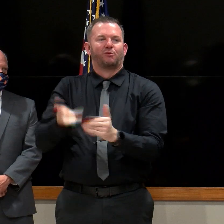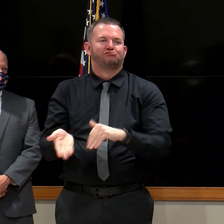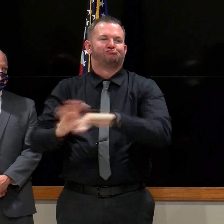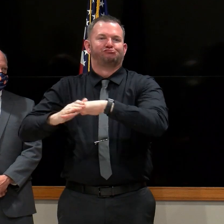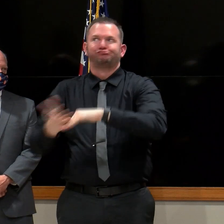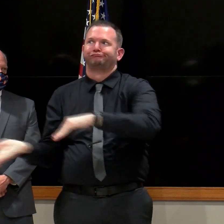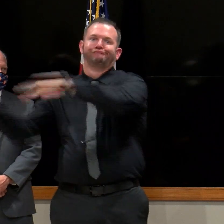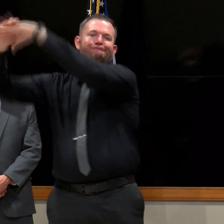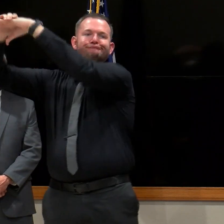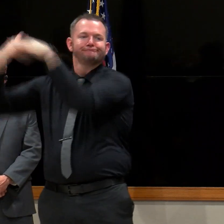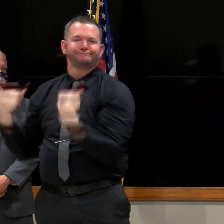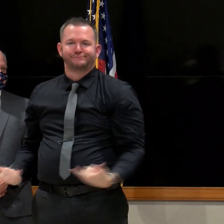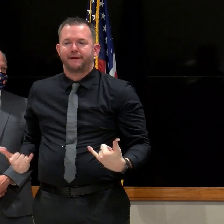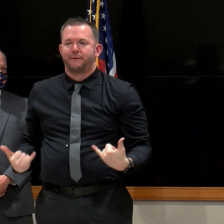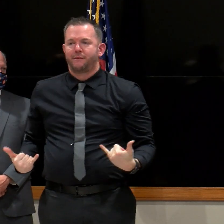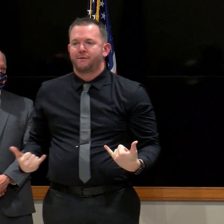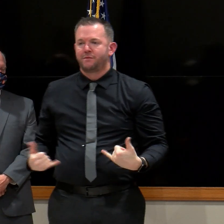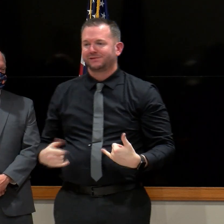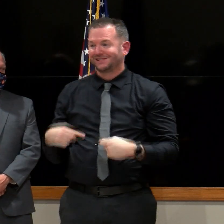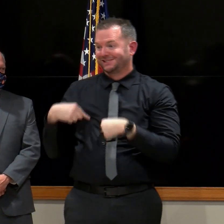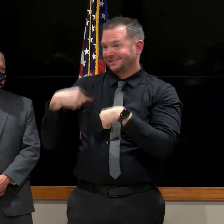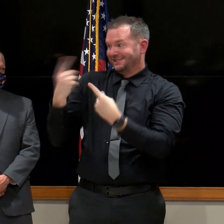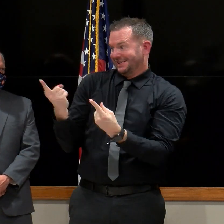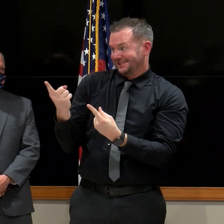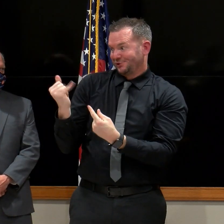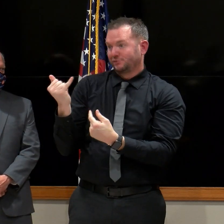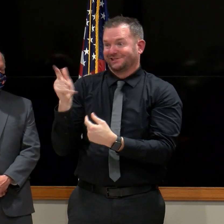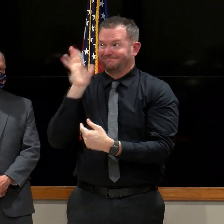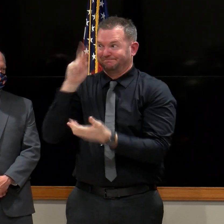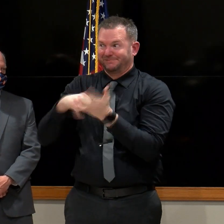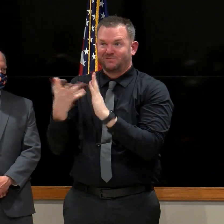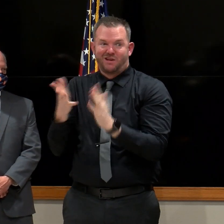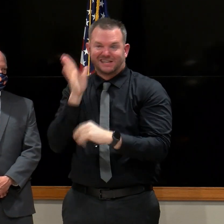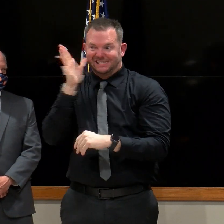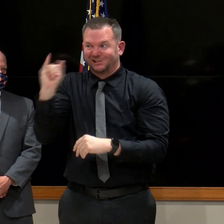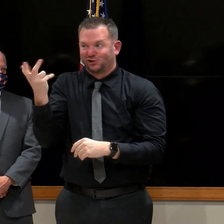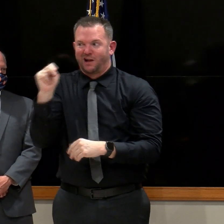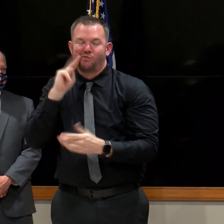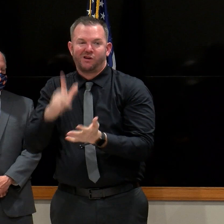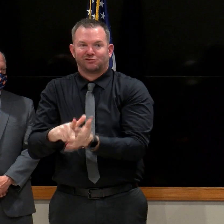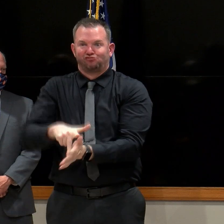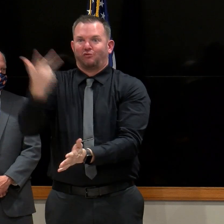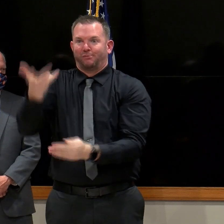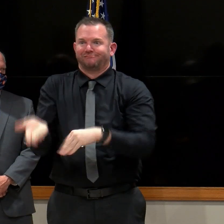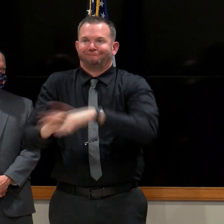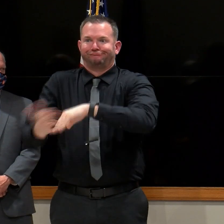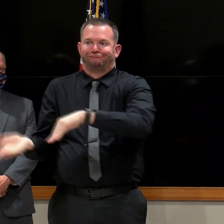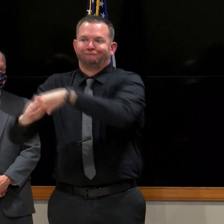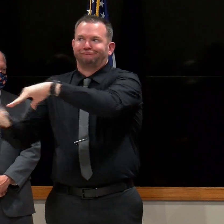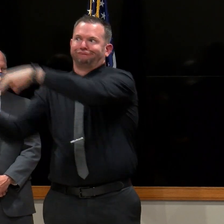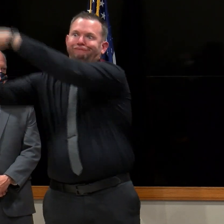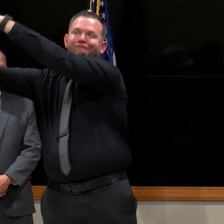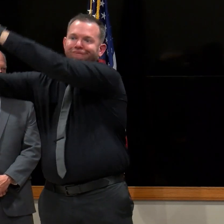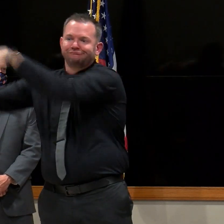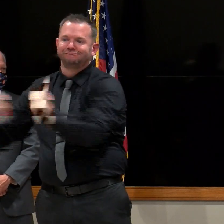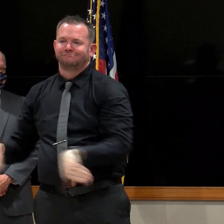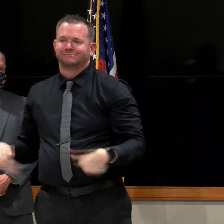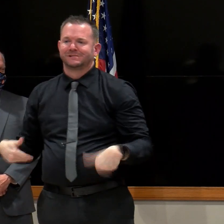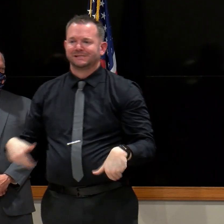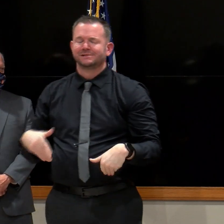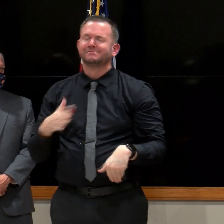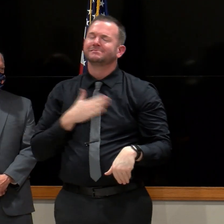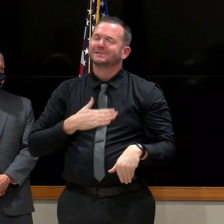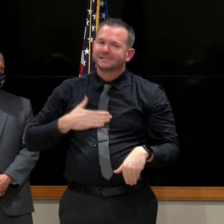may triple by January. And that's why it's extremely important for us to avoid any type of gatherings this